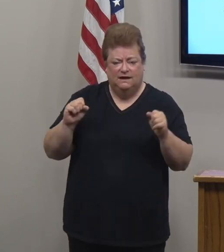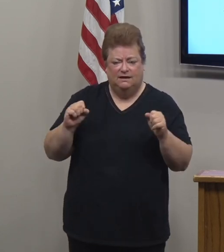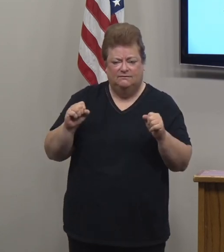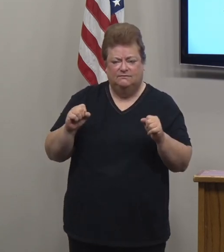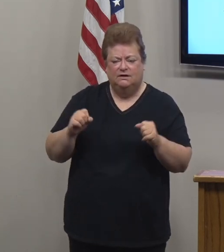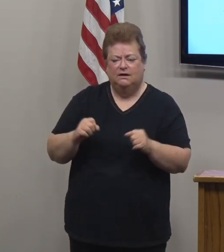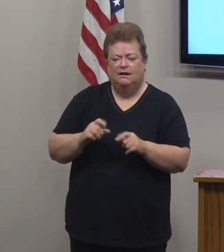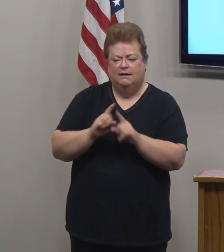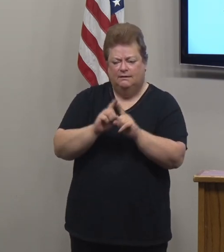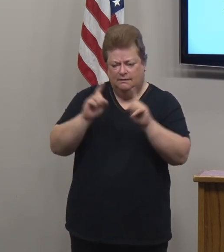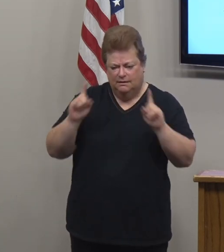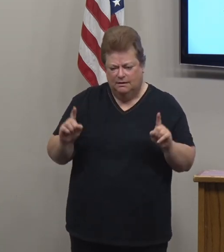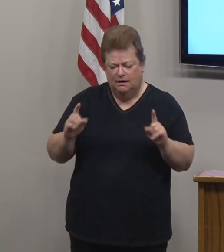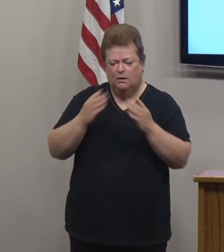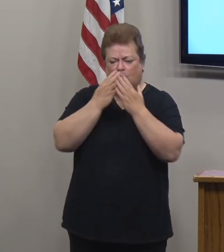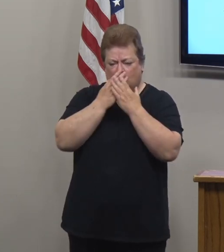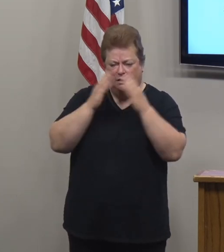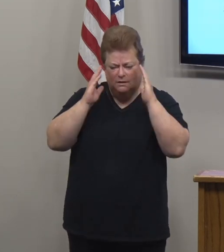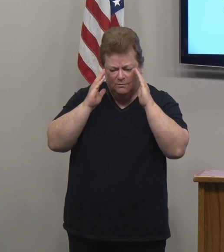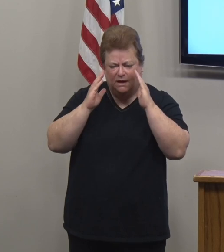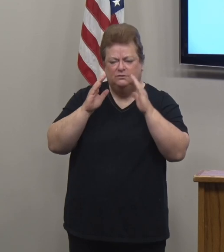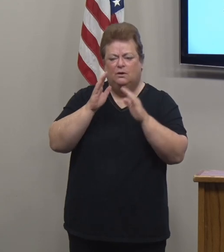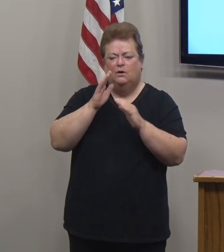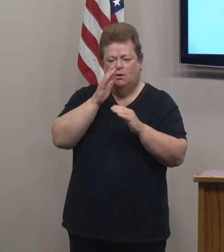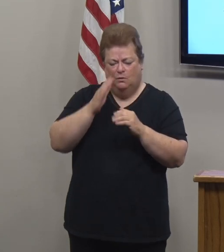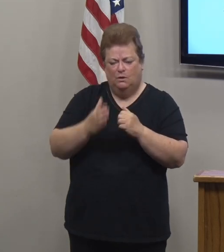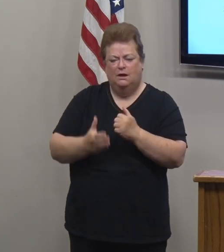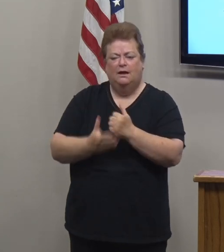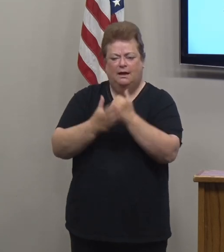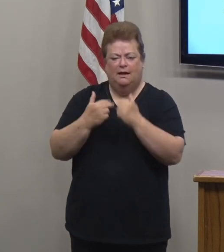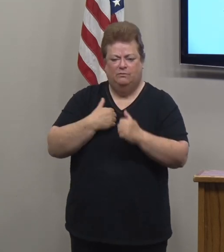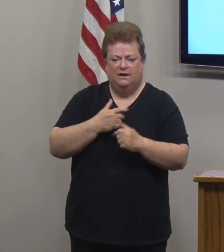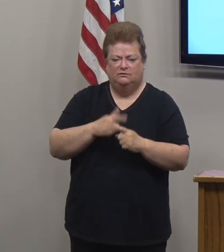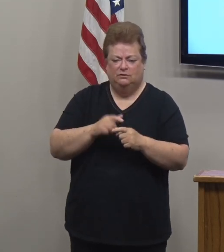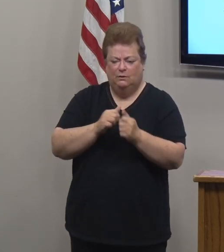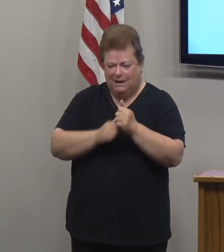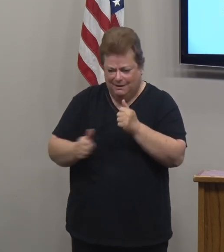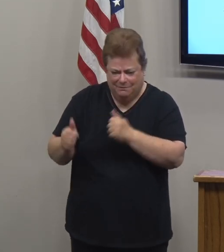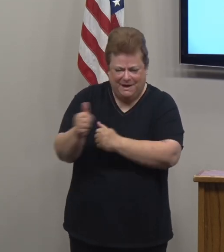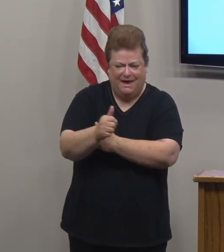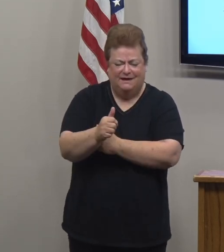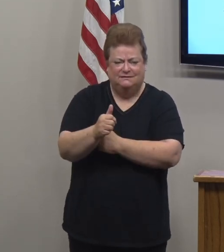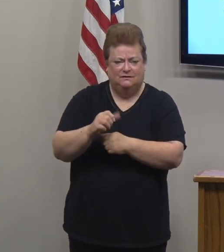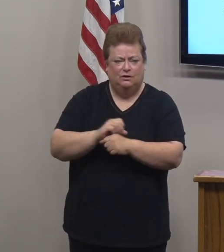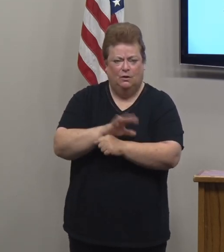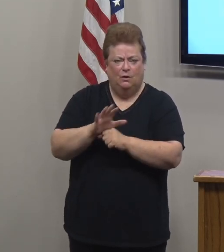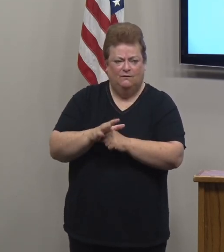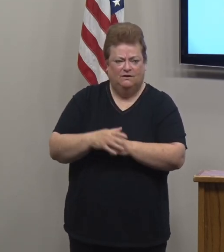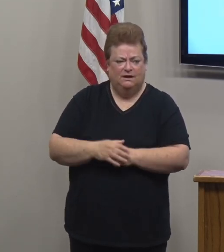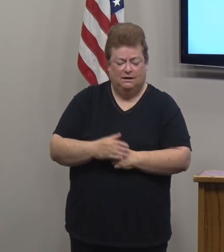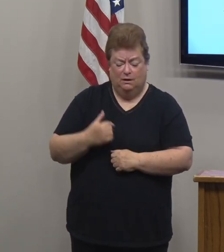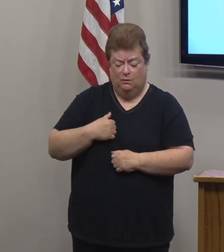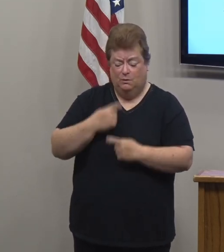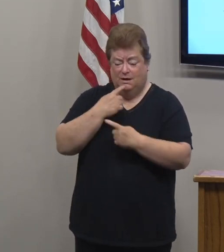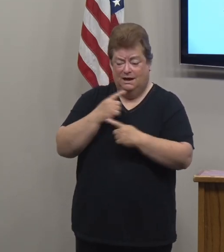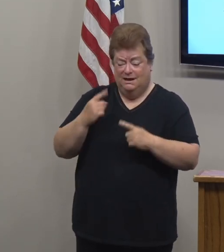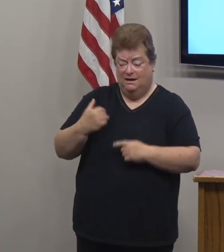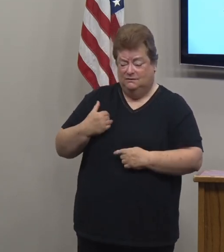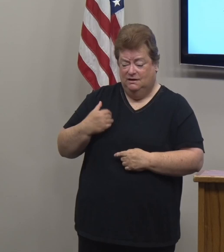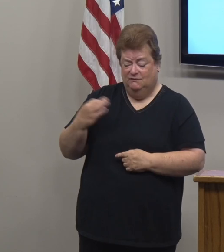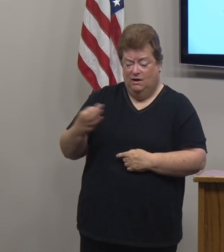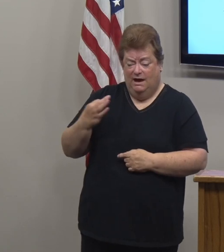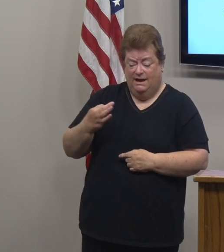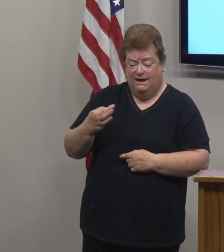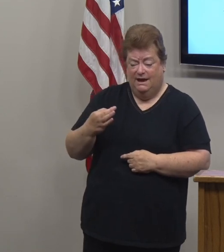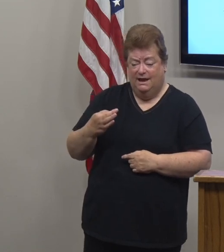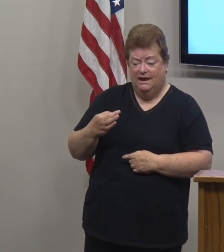distancing and wearing masks will get us to the other side of this pandemic. As we announced Friday, the local directed health measure that was